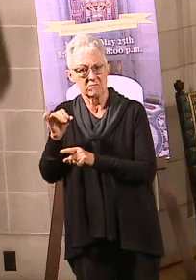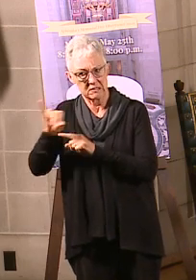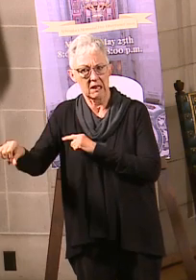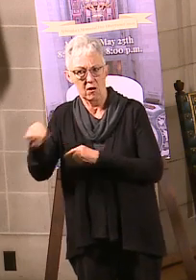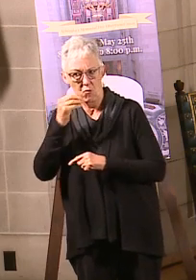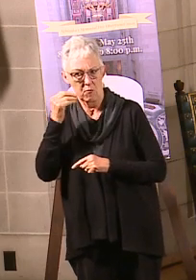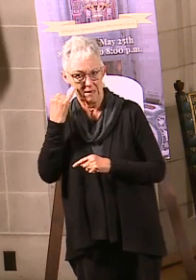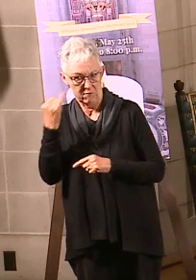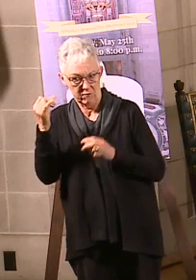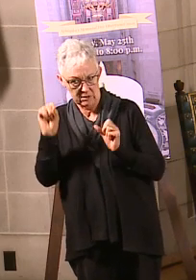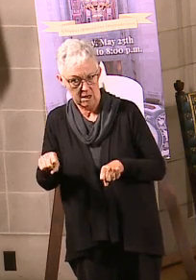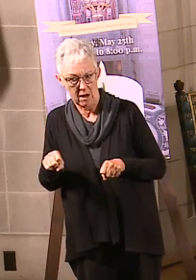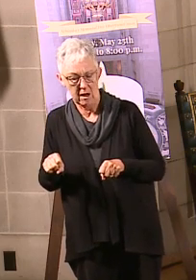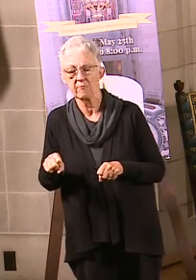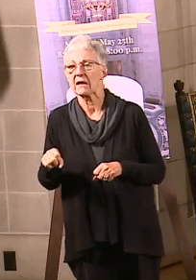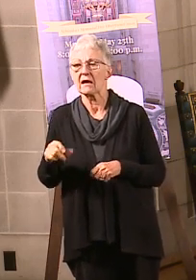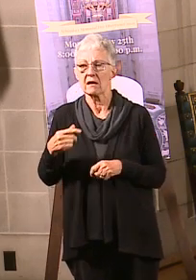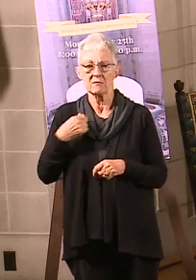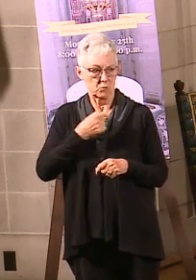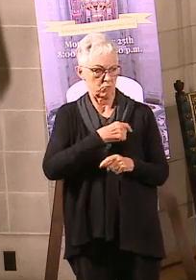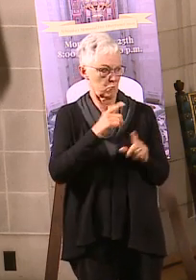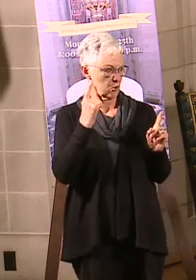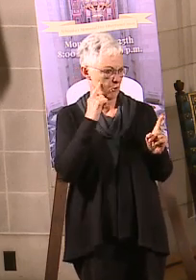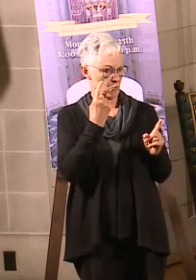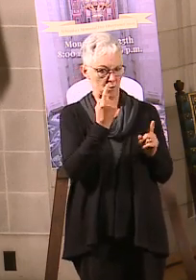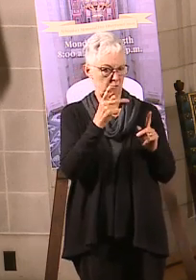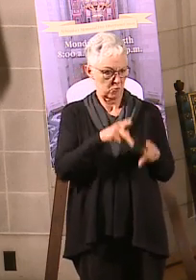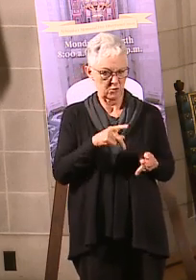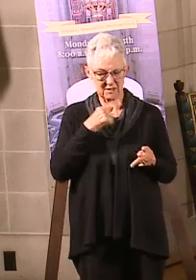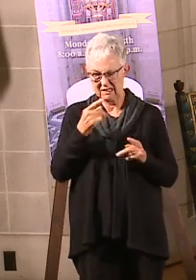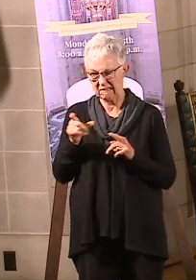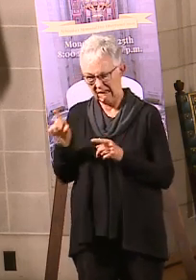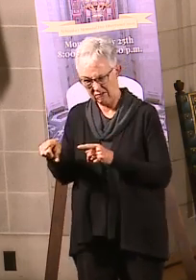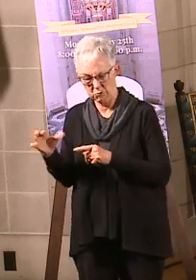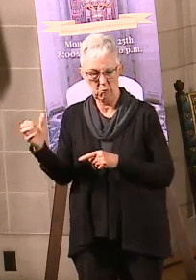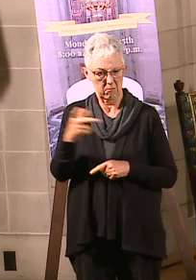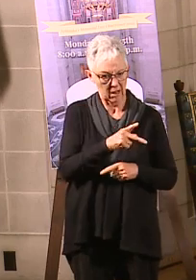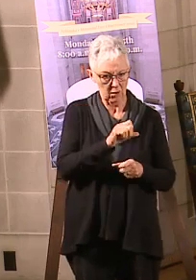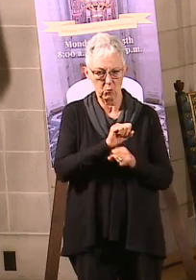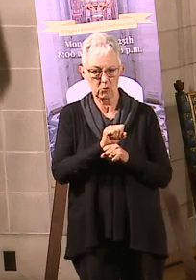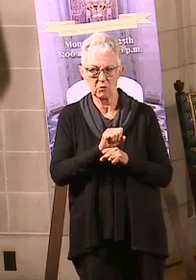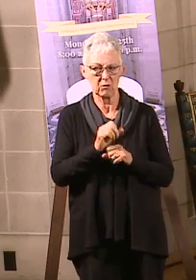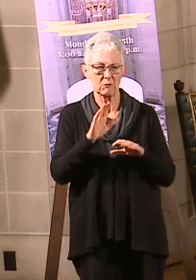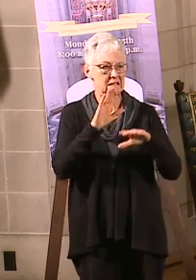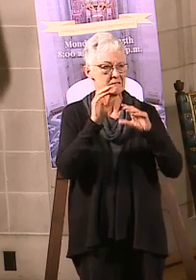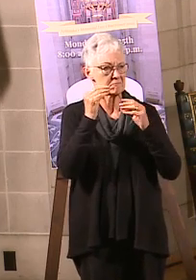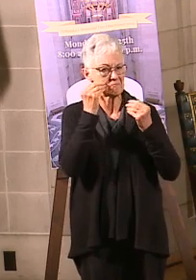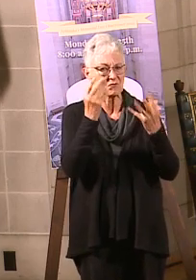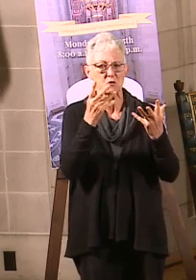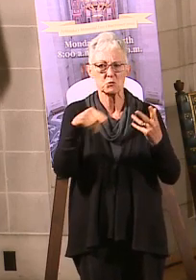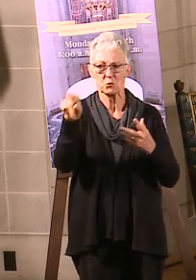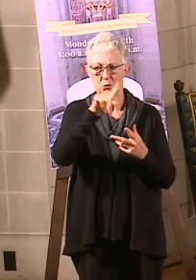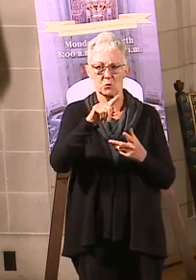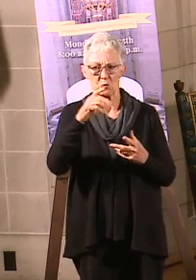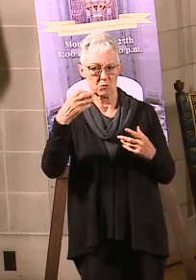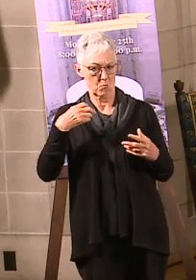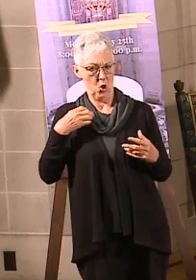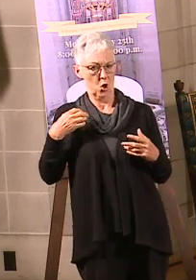at home if it's possible in your workplace to do that. That's still a good idea to have people work from home. So please help people do that.